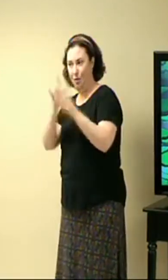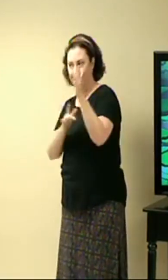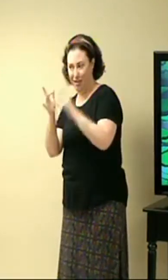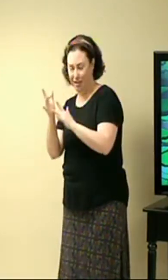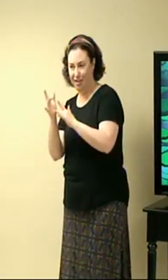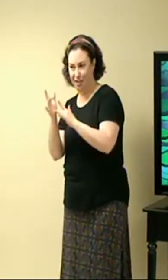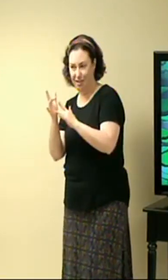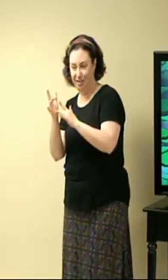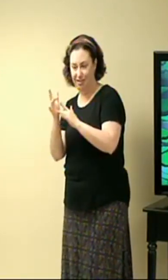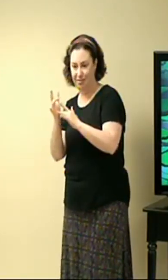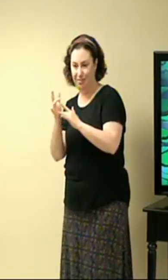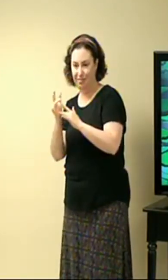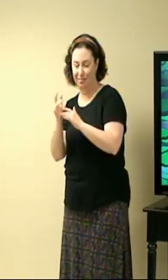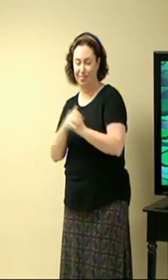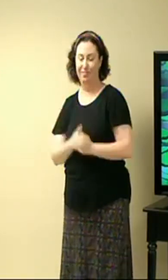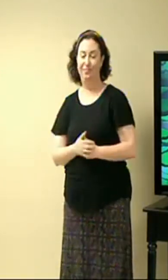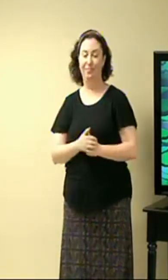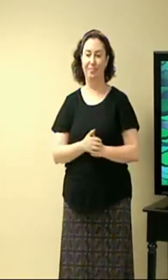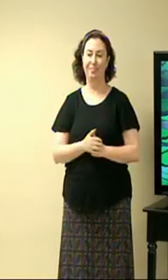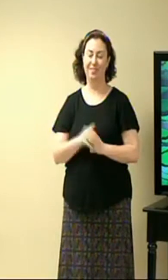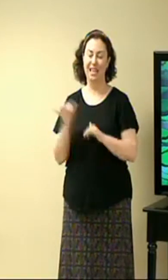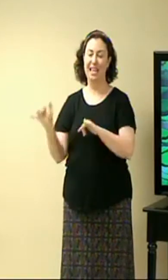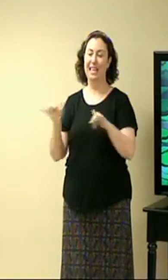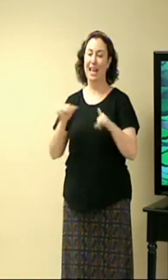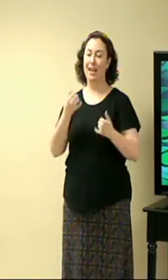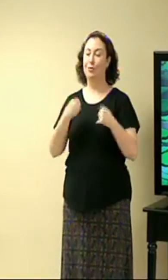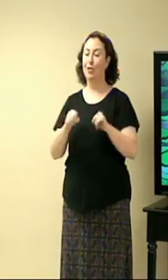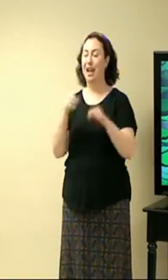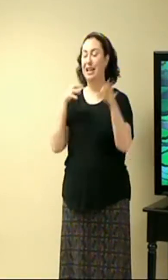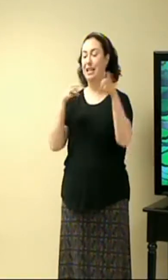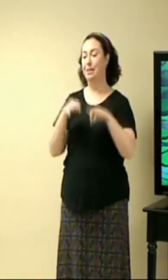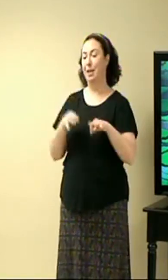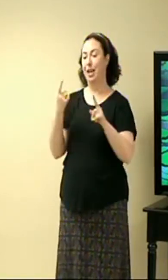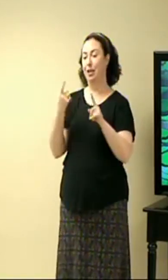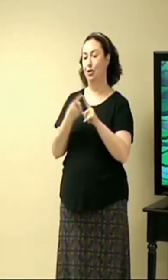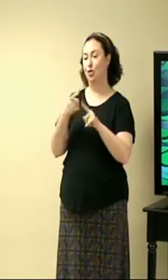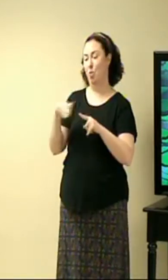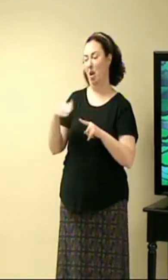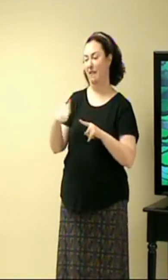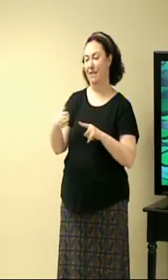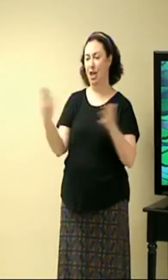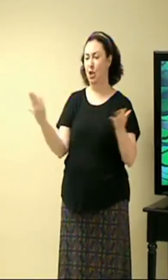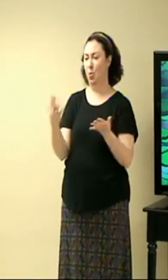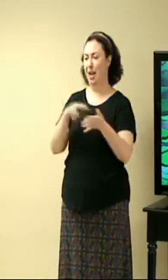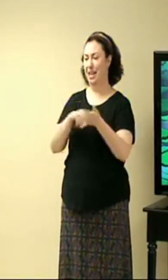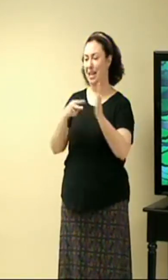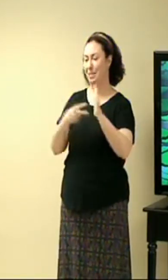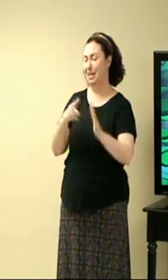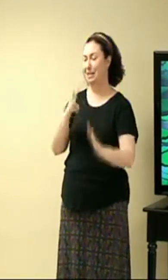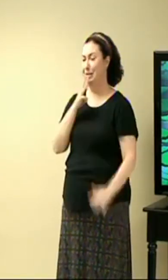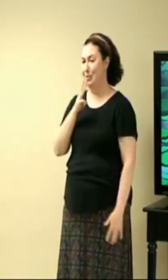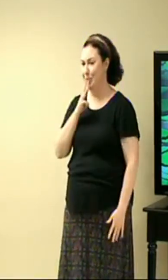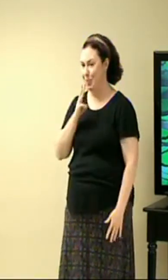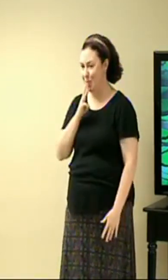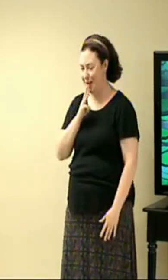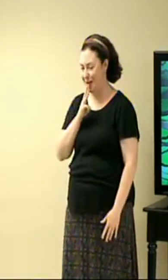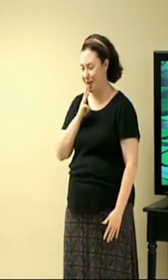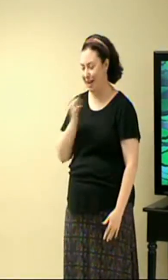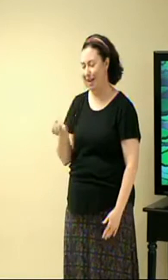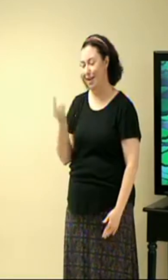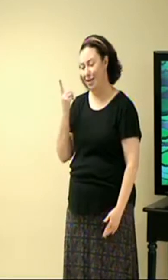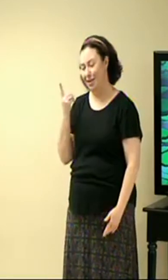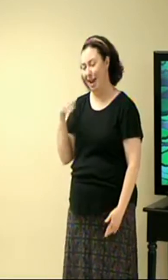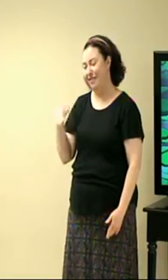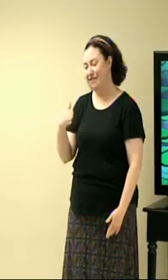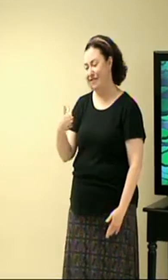to tell a fish what water is, first of all, you'll look crazy because fish don't talk. But even if fish could talk, if you try to tell a fish what water is, they